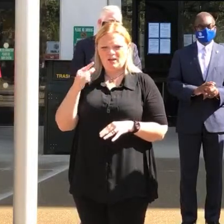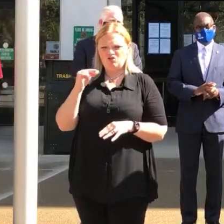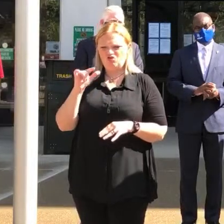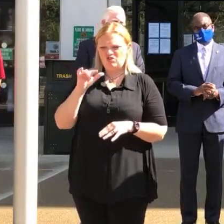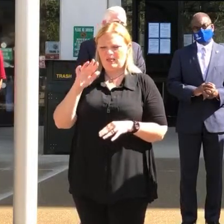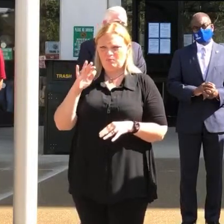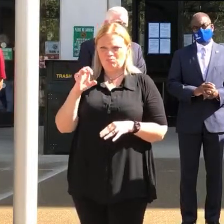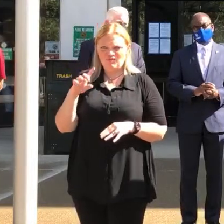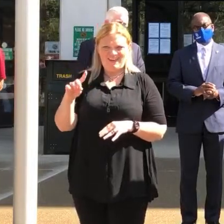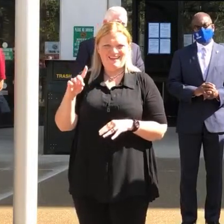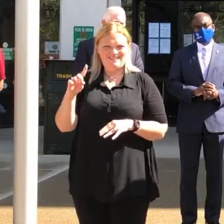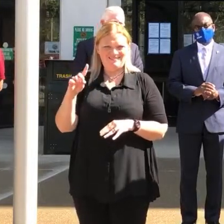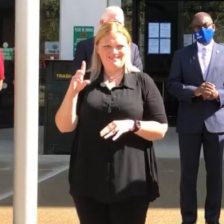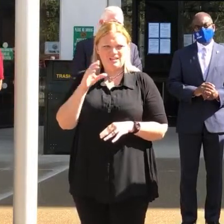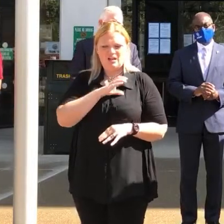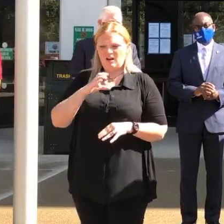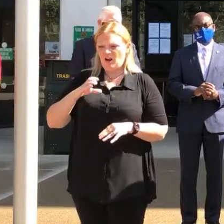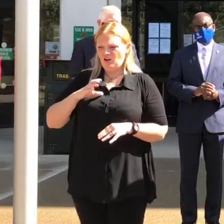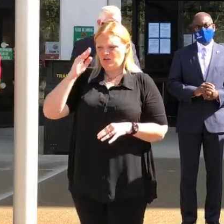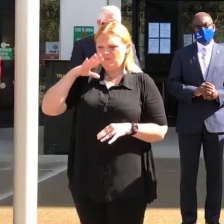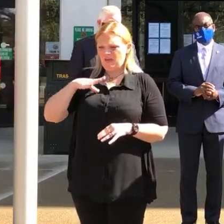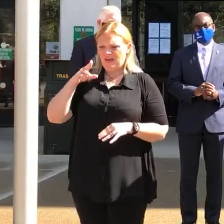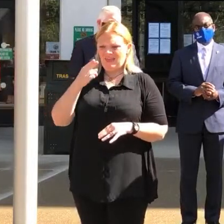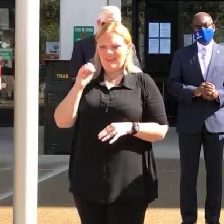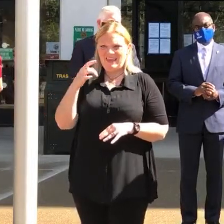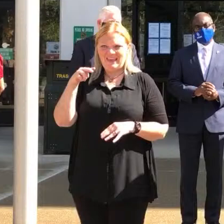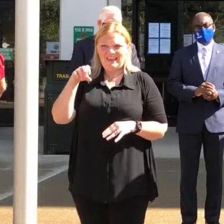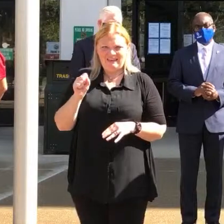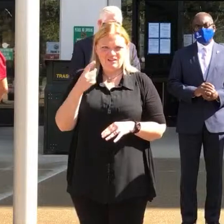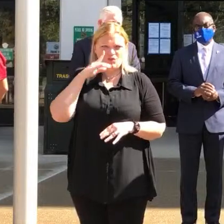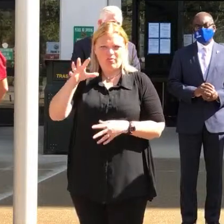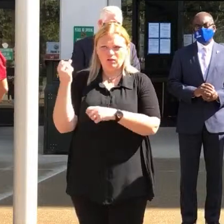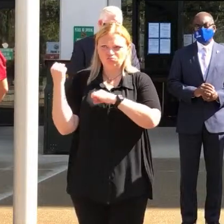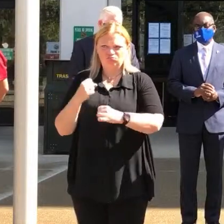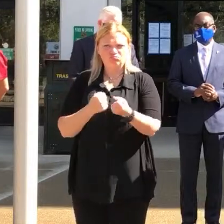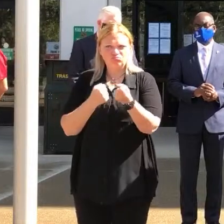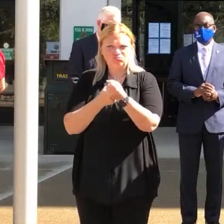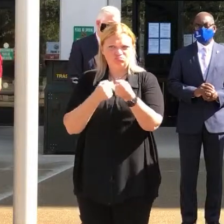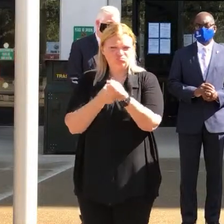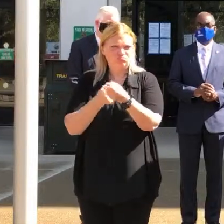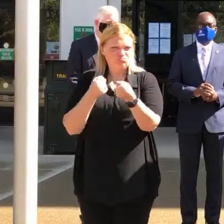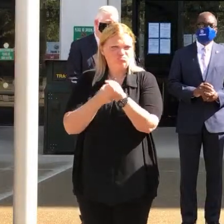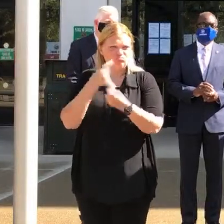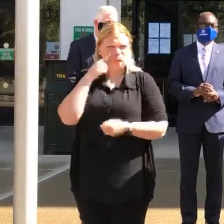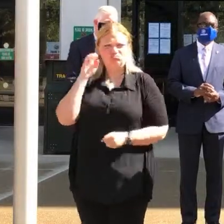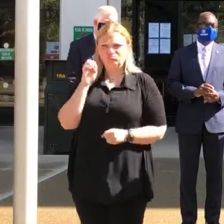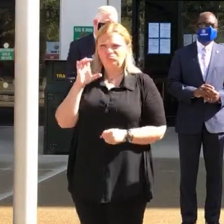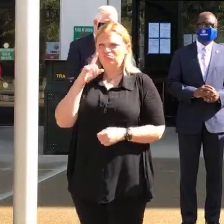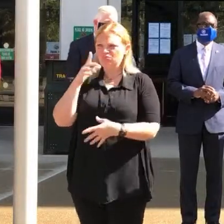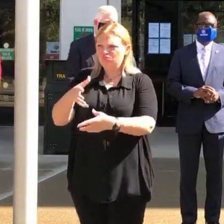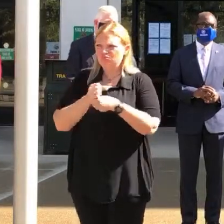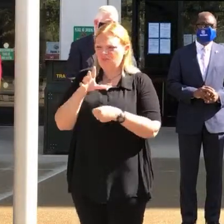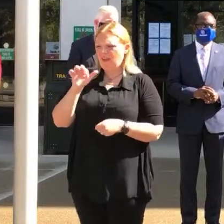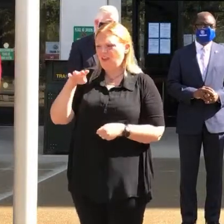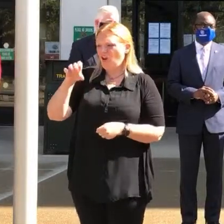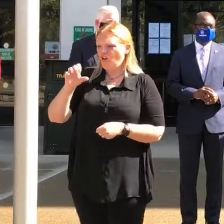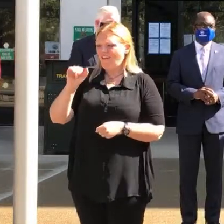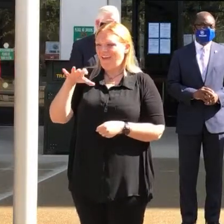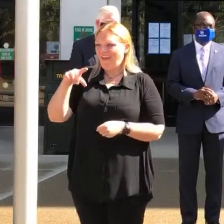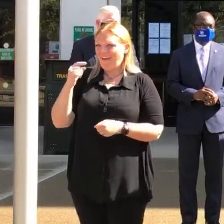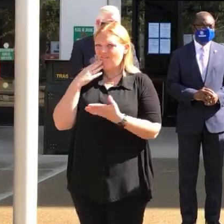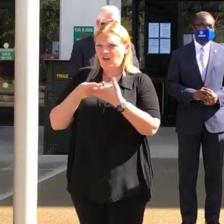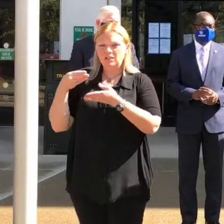Gillibrand and Congressman Brian Higgins for their strong support and advocacy for Erie County to receive the CARES Act funding that